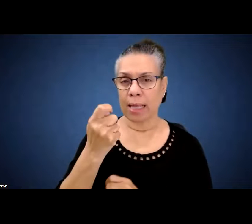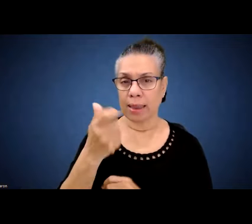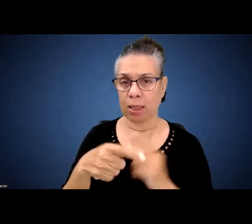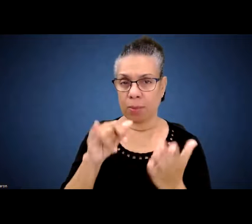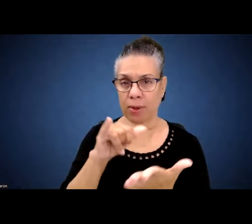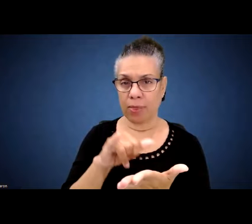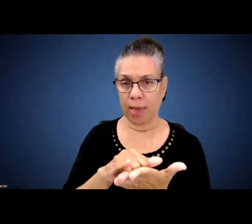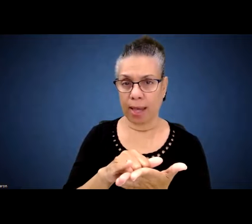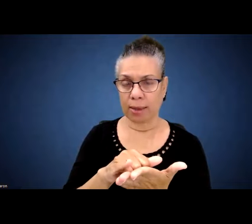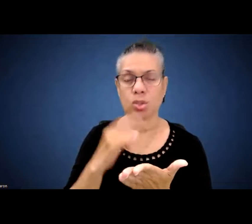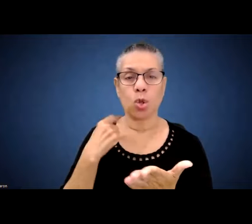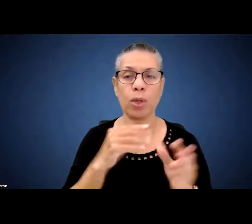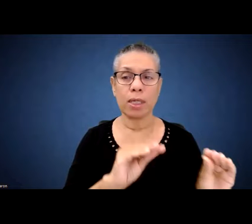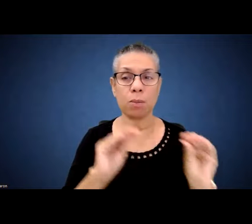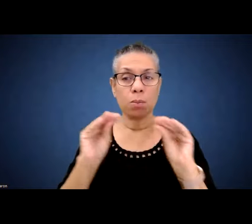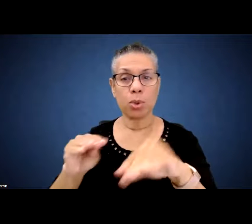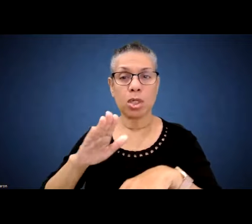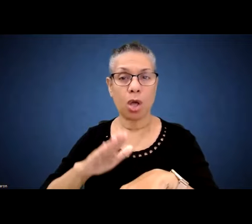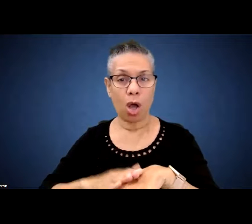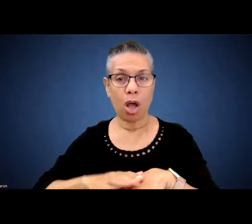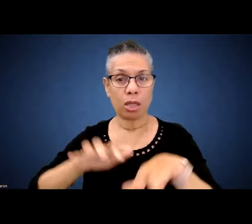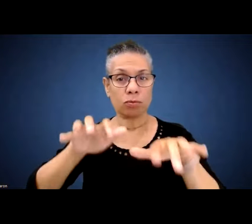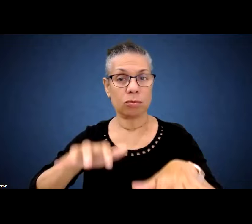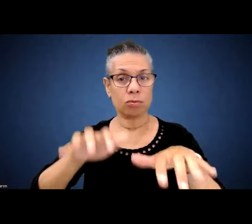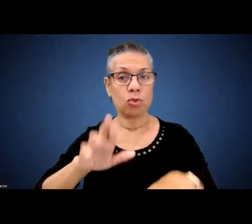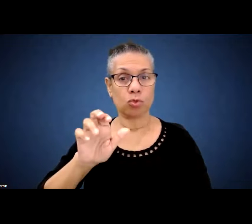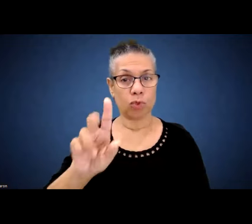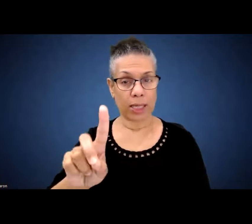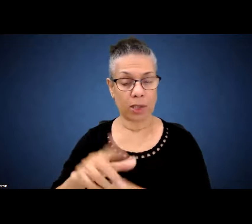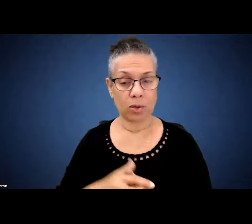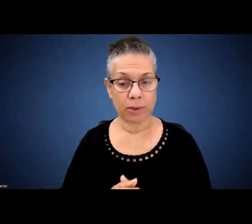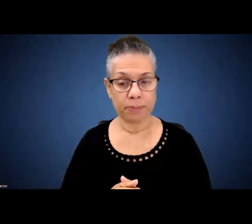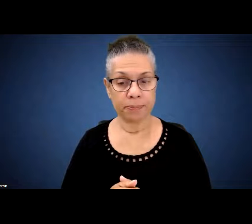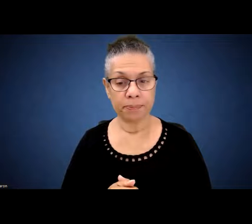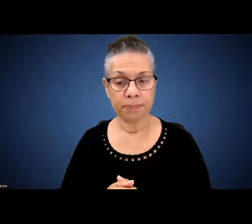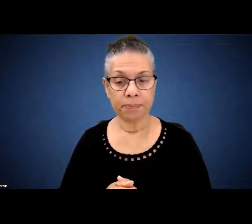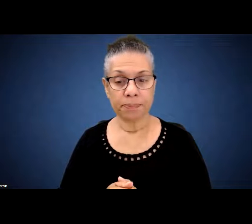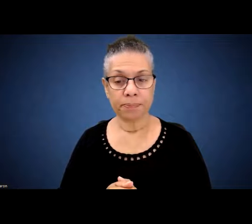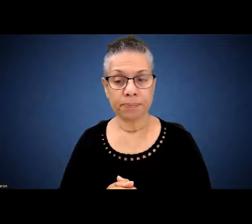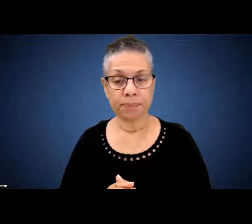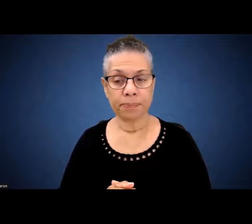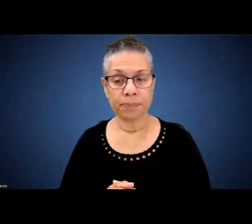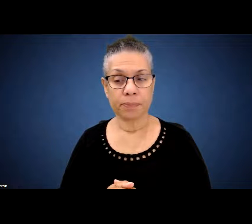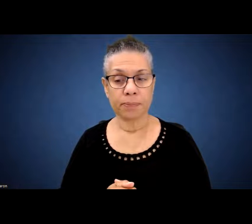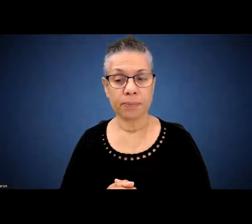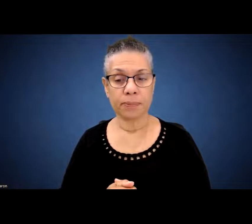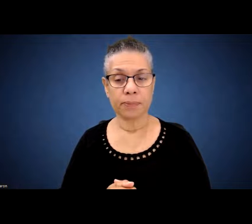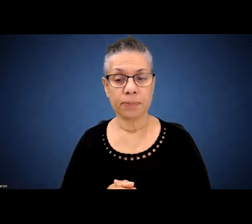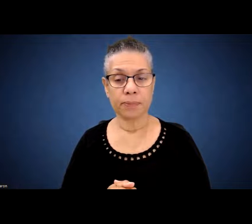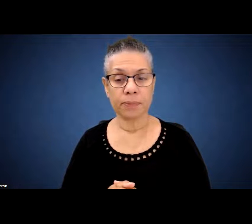can go into the record, and as well, we can consider it now.